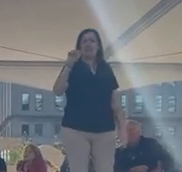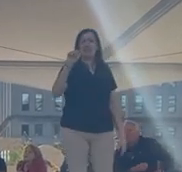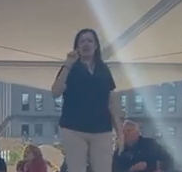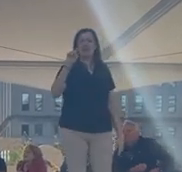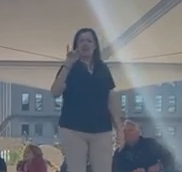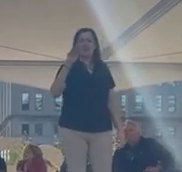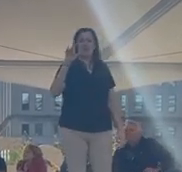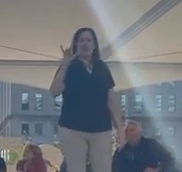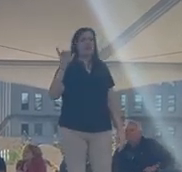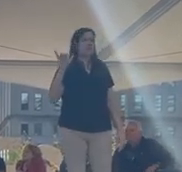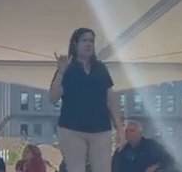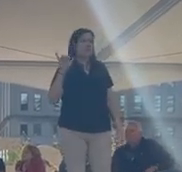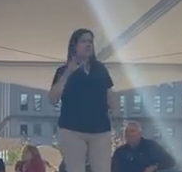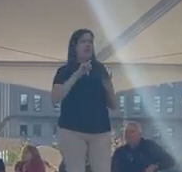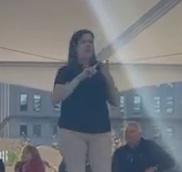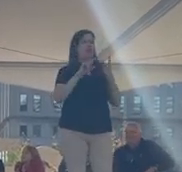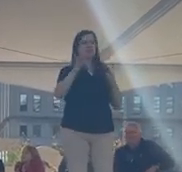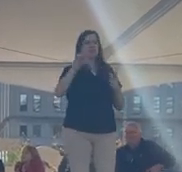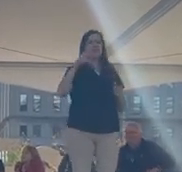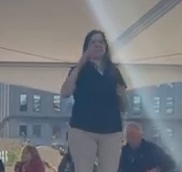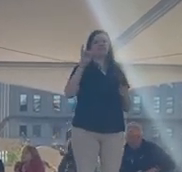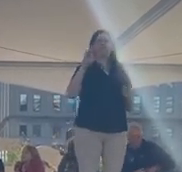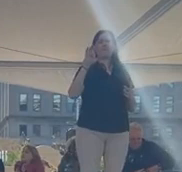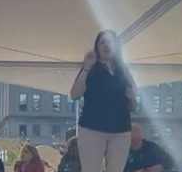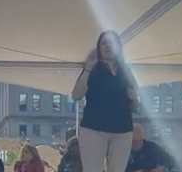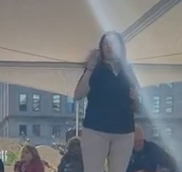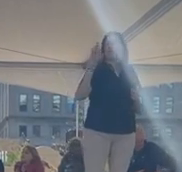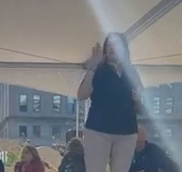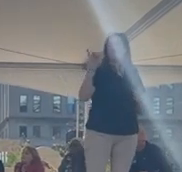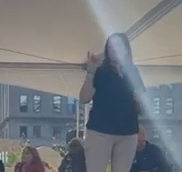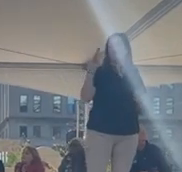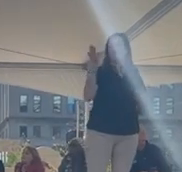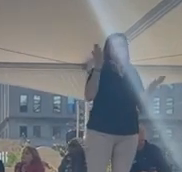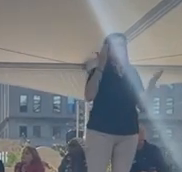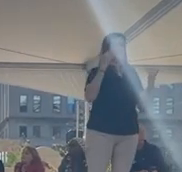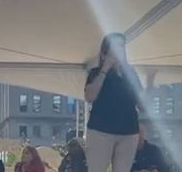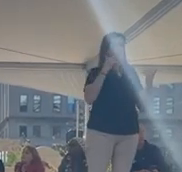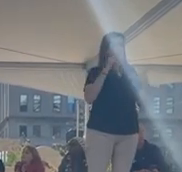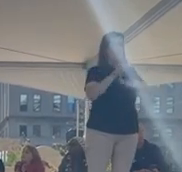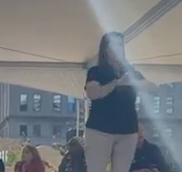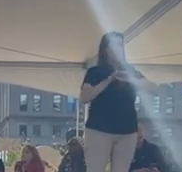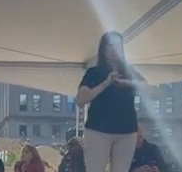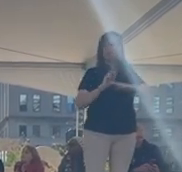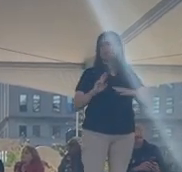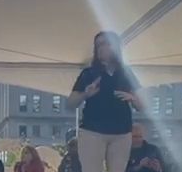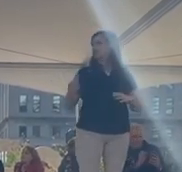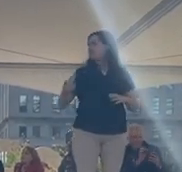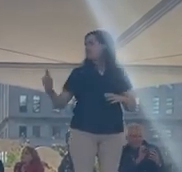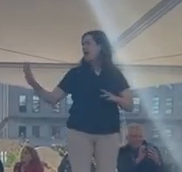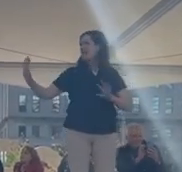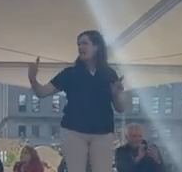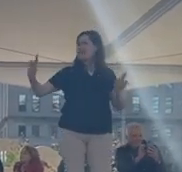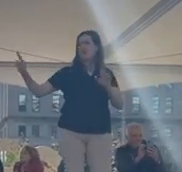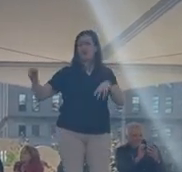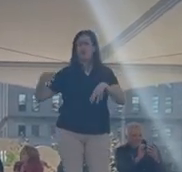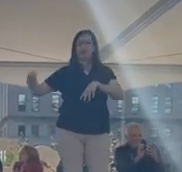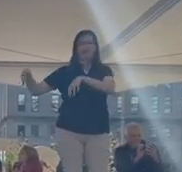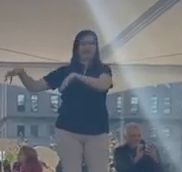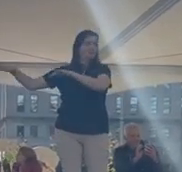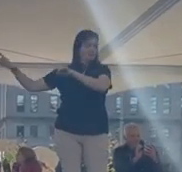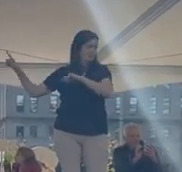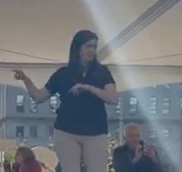Steinley and Sapphire Murphy, if you guys kind of come off the stage right, so you guys are in a good position to get us